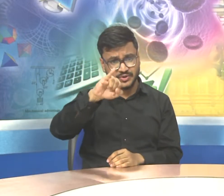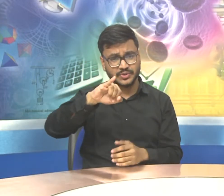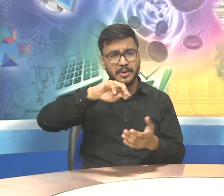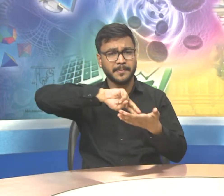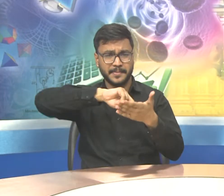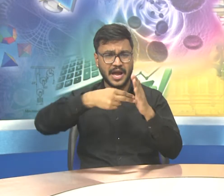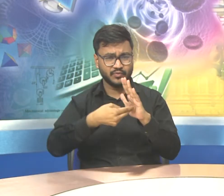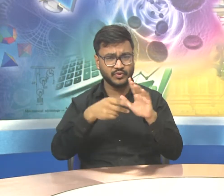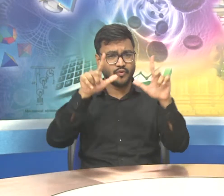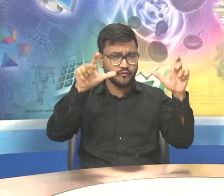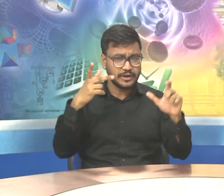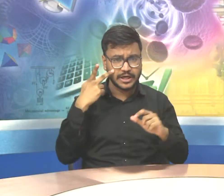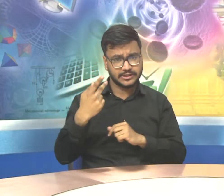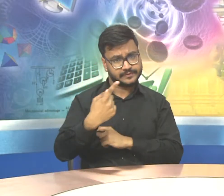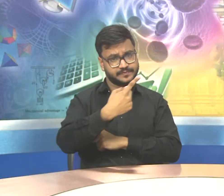Sixth is judiciary.